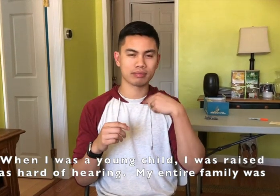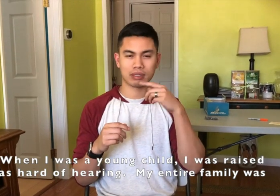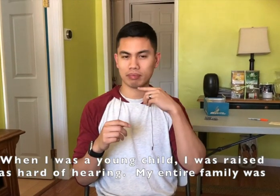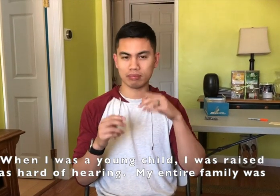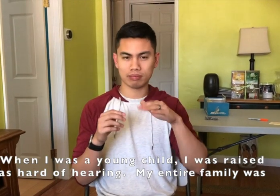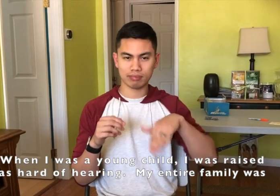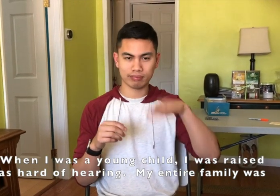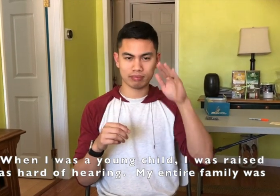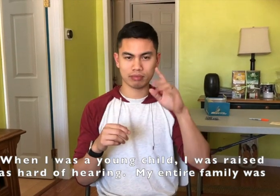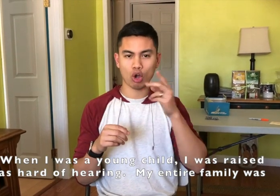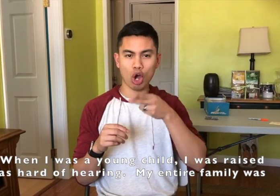entire family